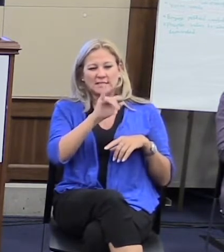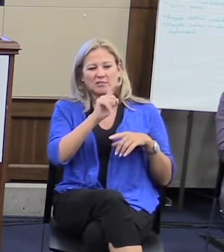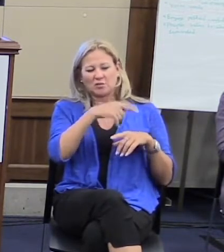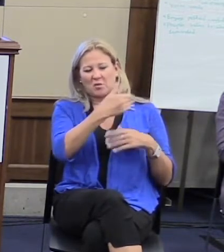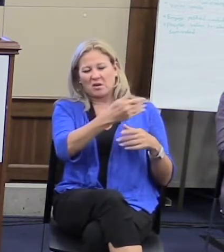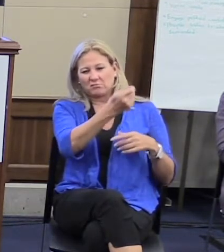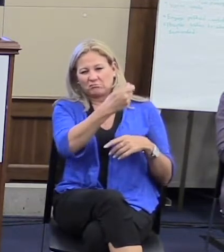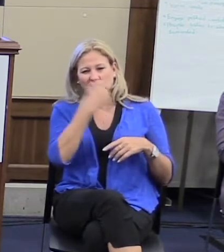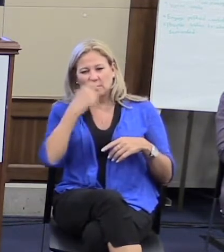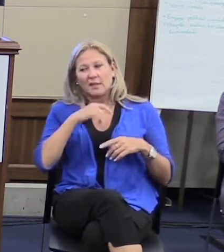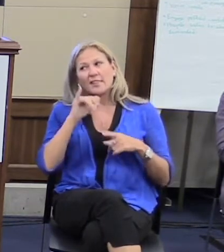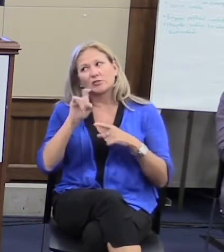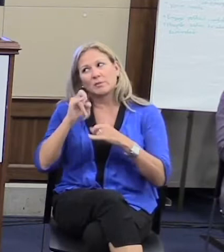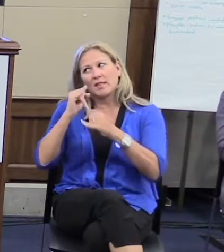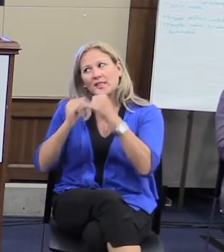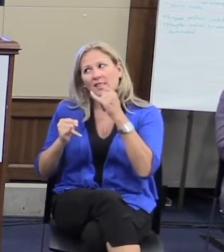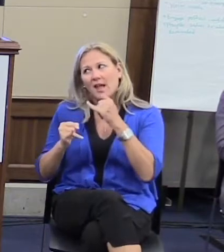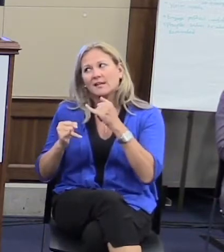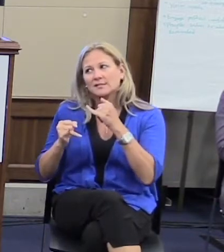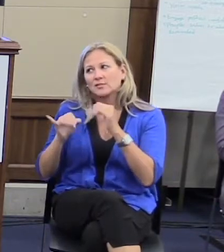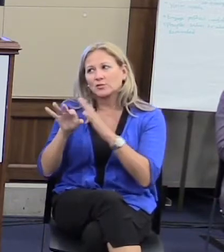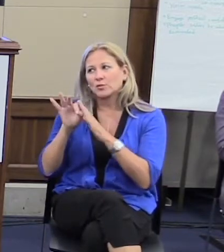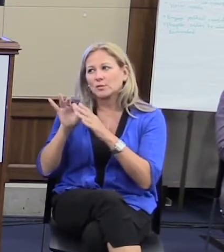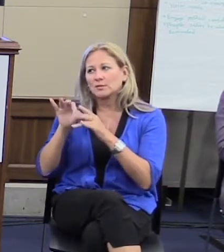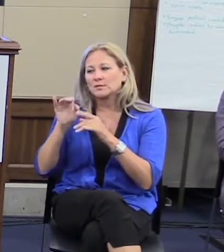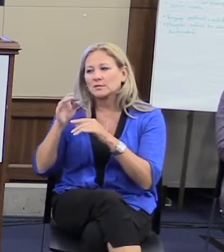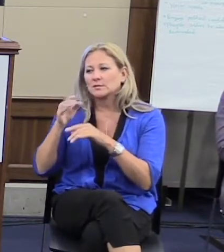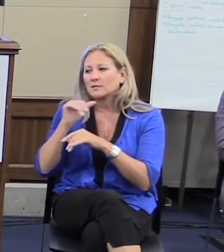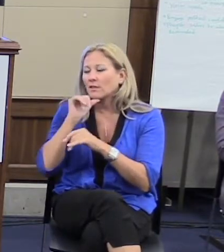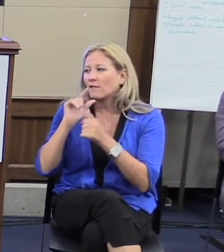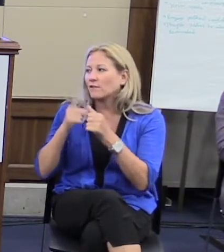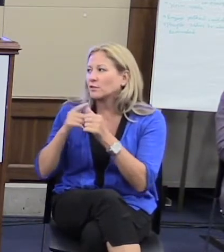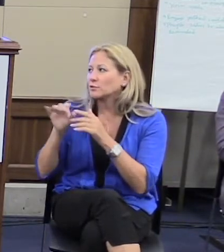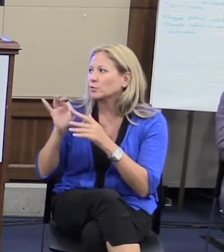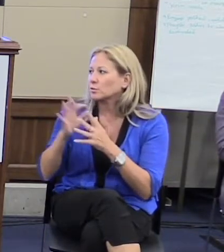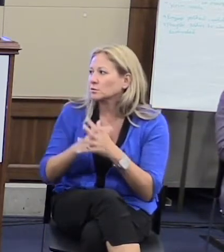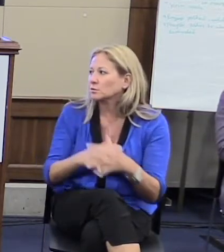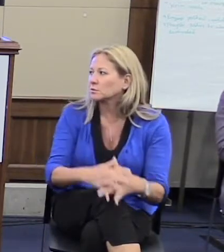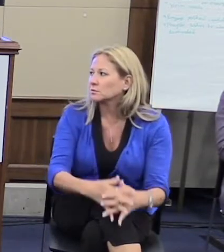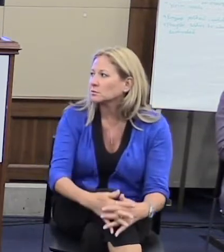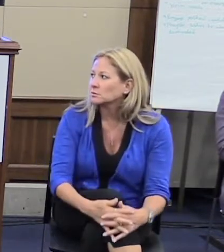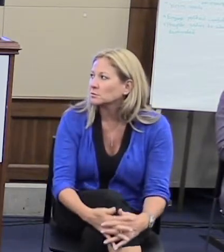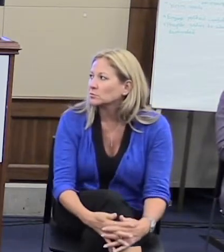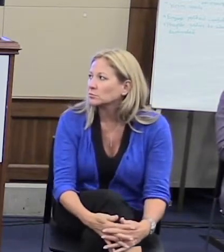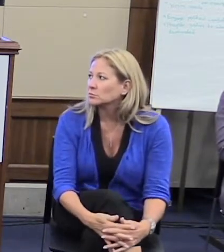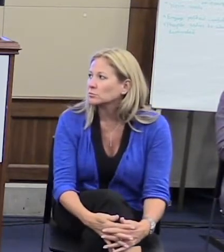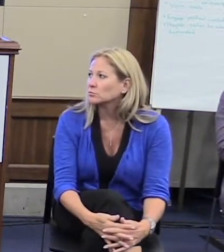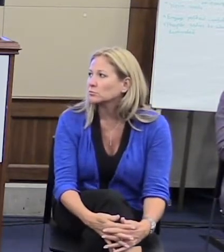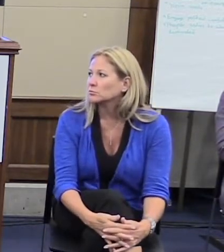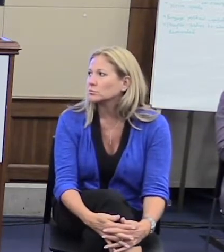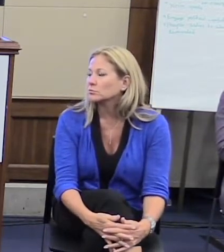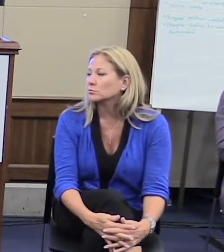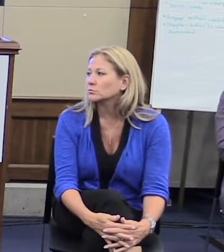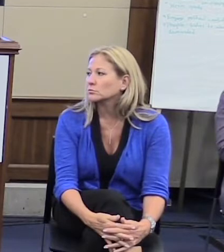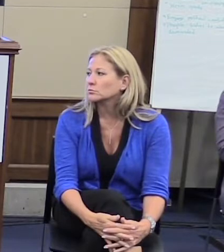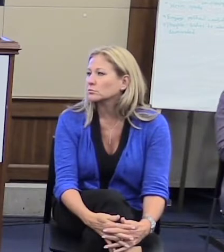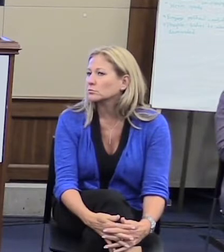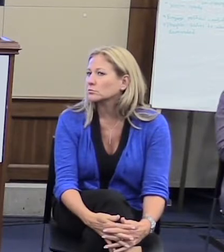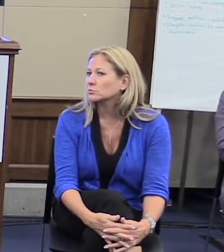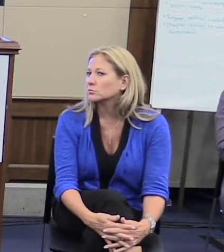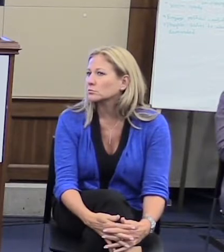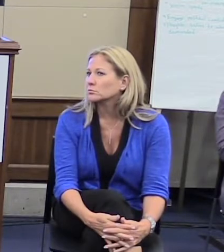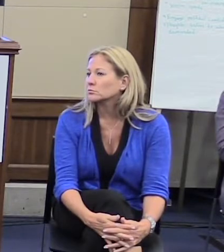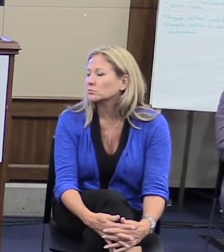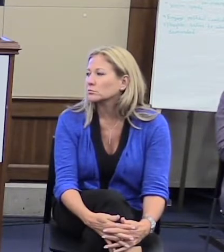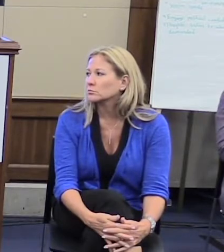not the first. It's my opinion. Actually, I'll jump in on that. Hello? Yeah. That's on, but